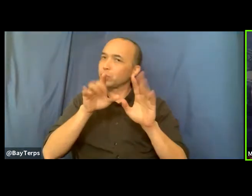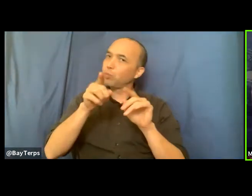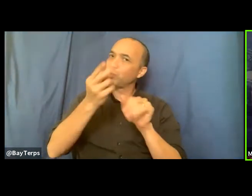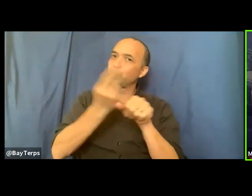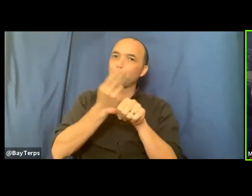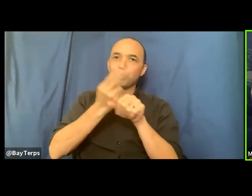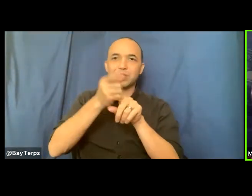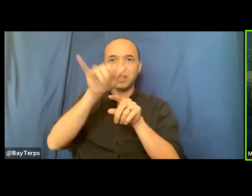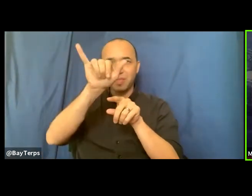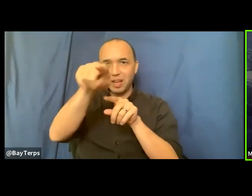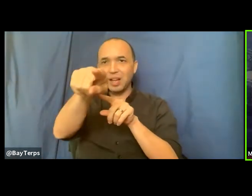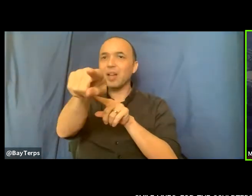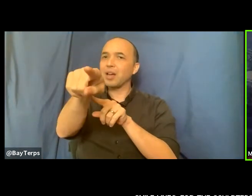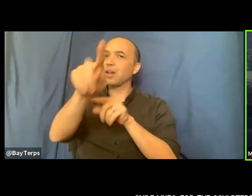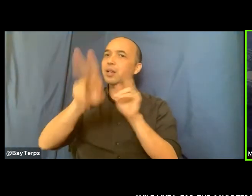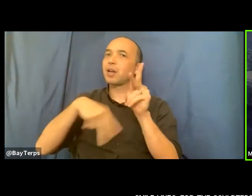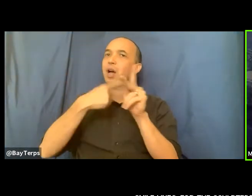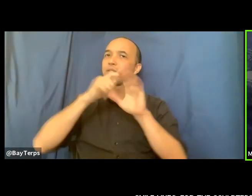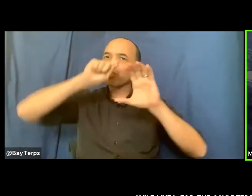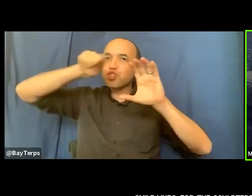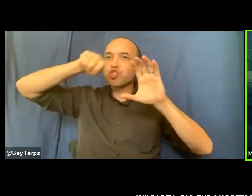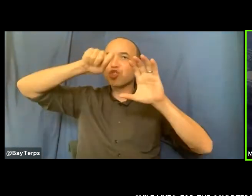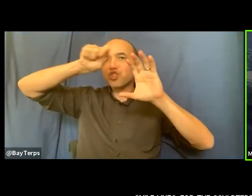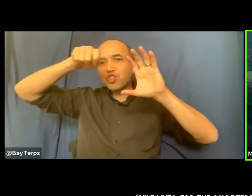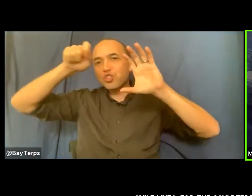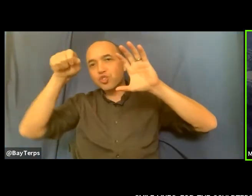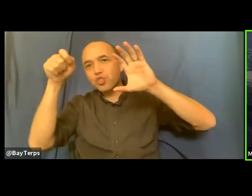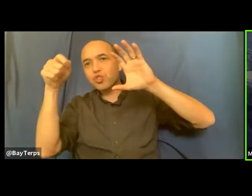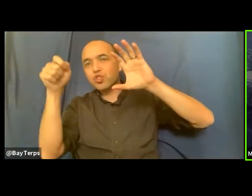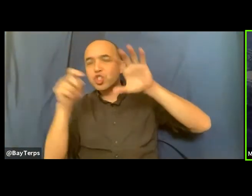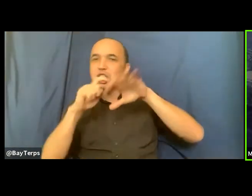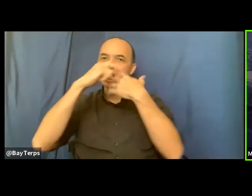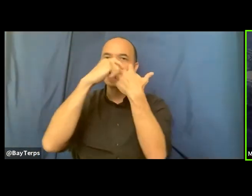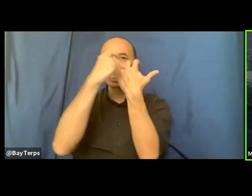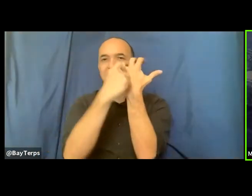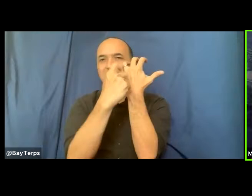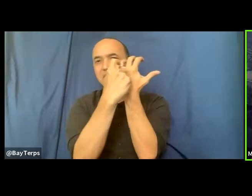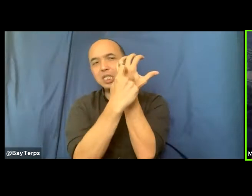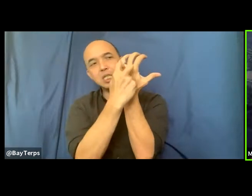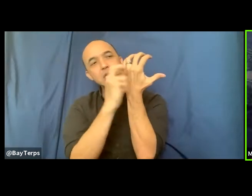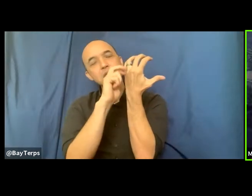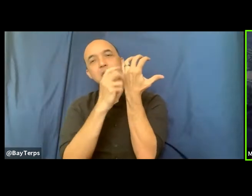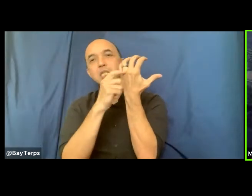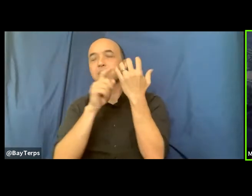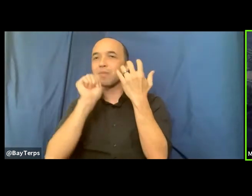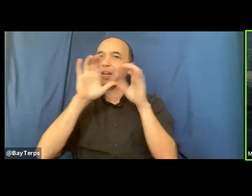work. And you can really go around and just embellish.